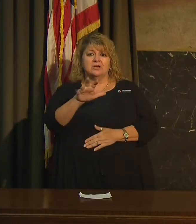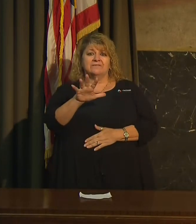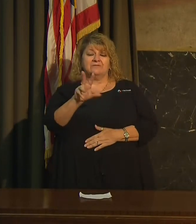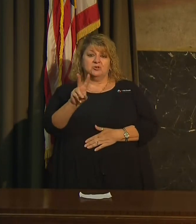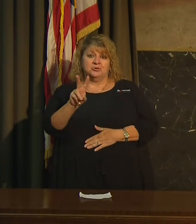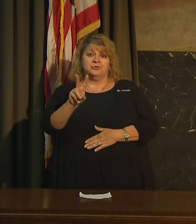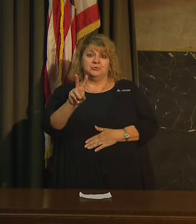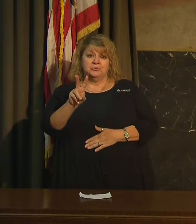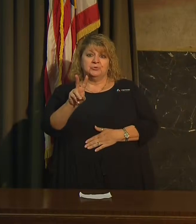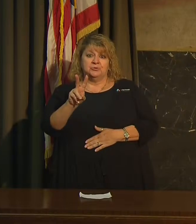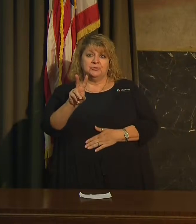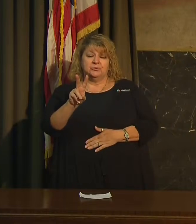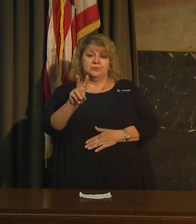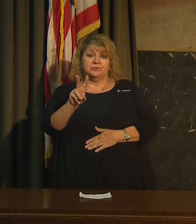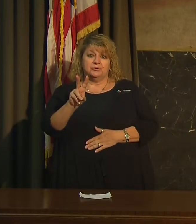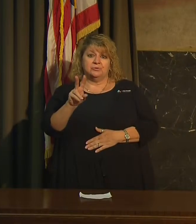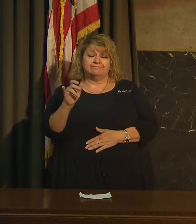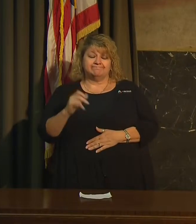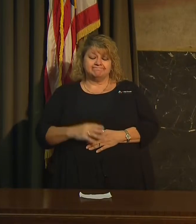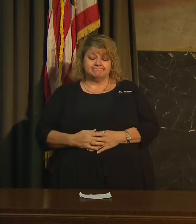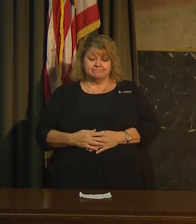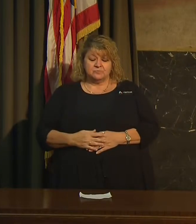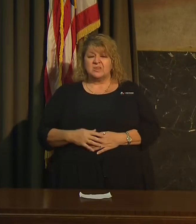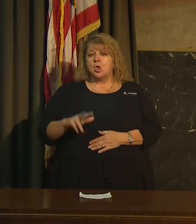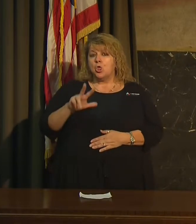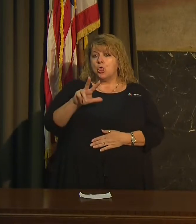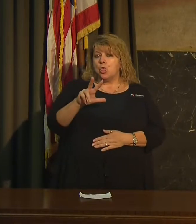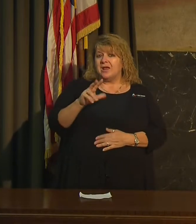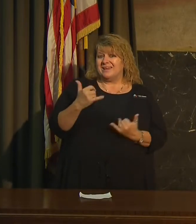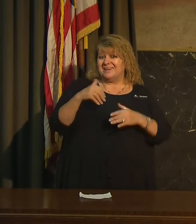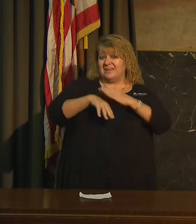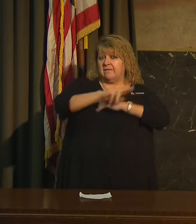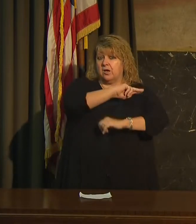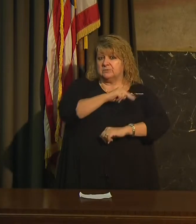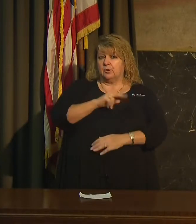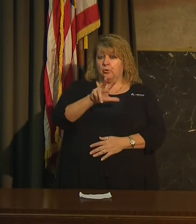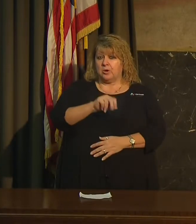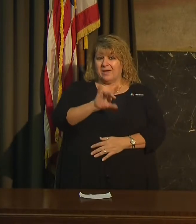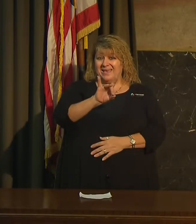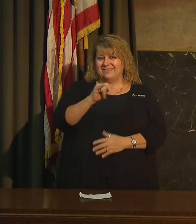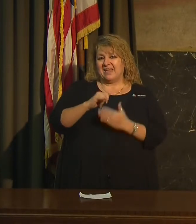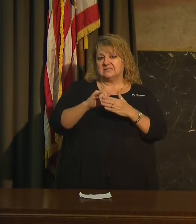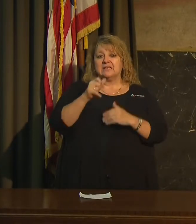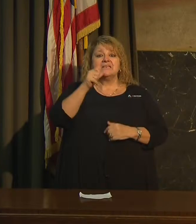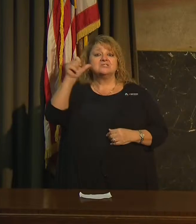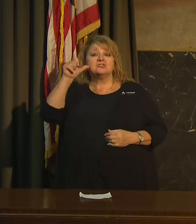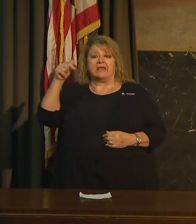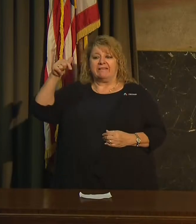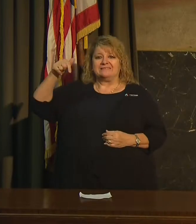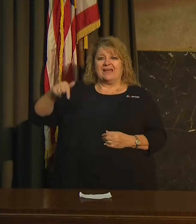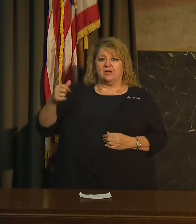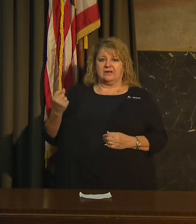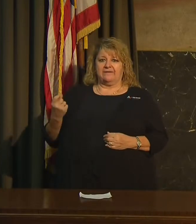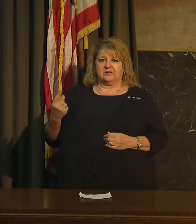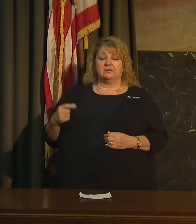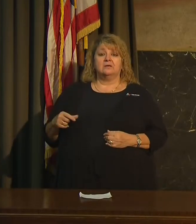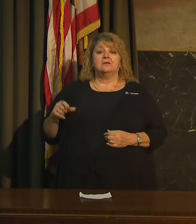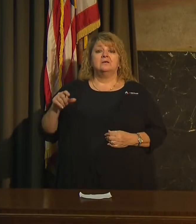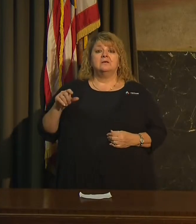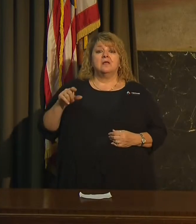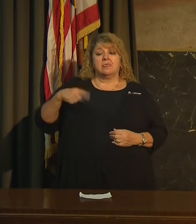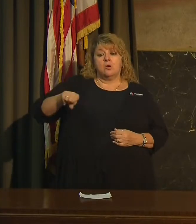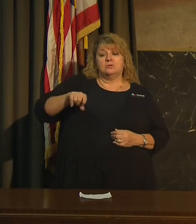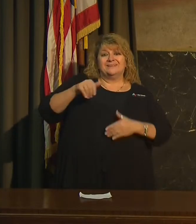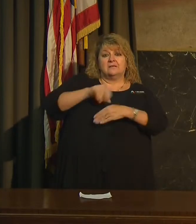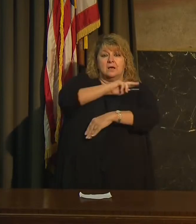10,352. There are 308 individuals hospitalized. That's down 11 from yesterday. 46 of those